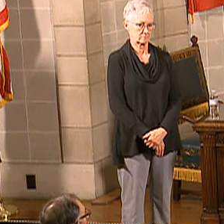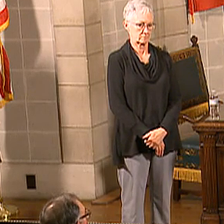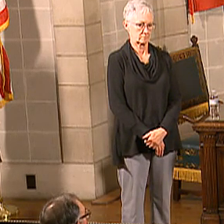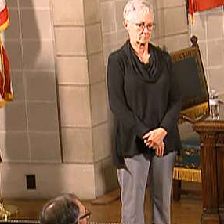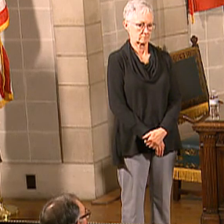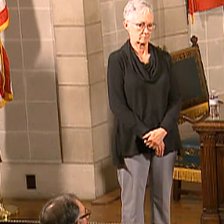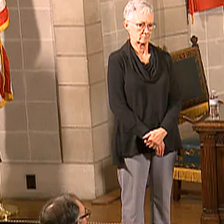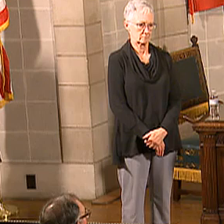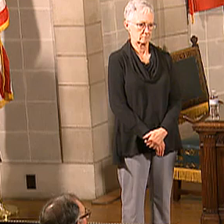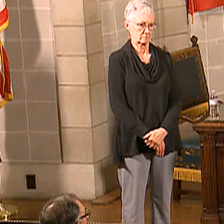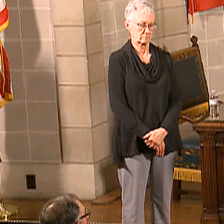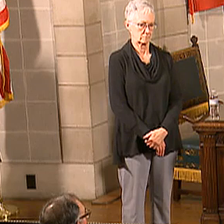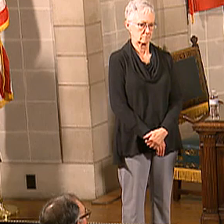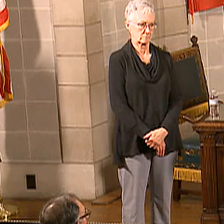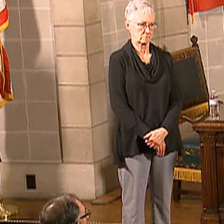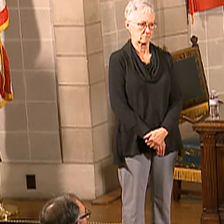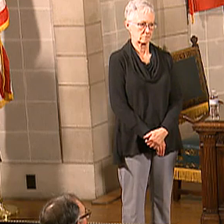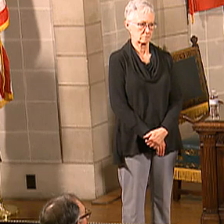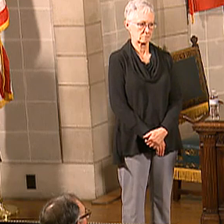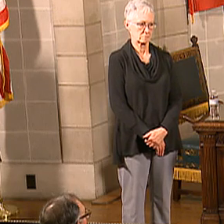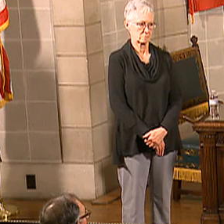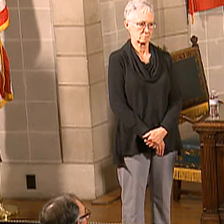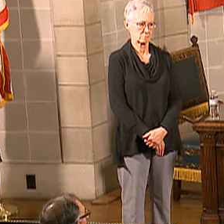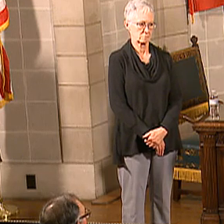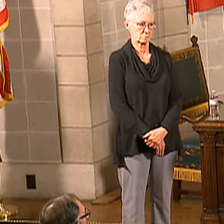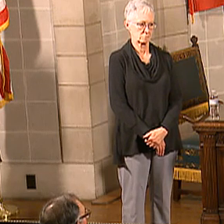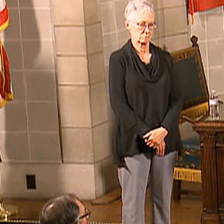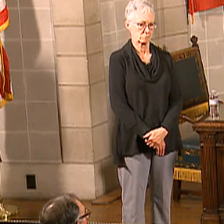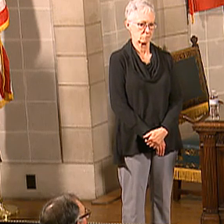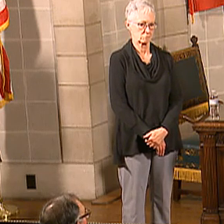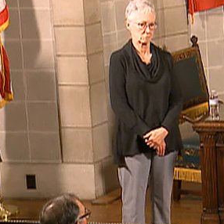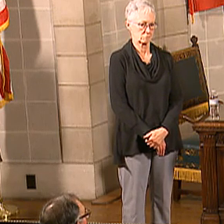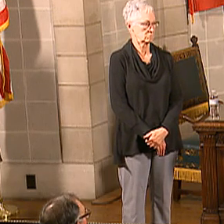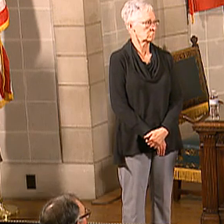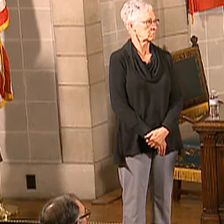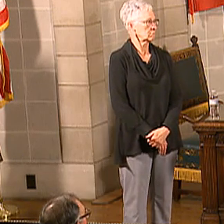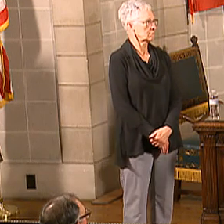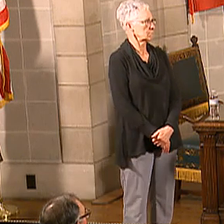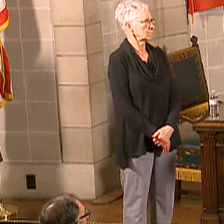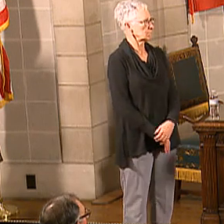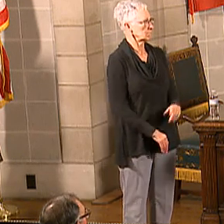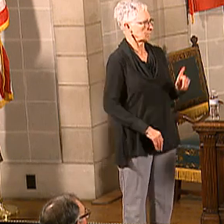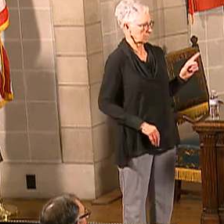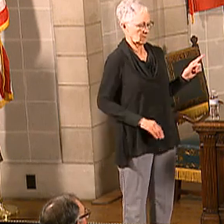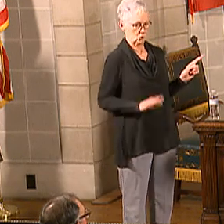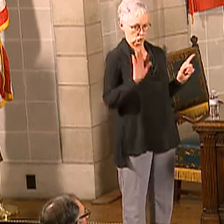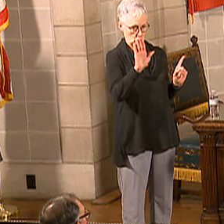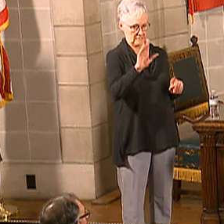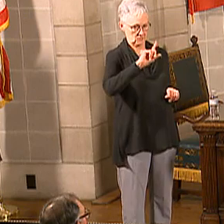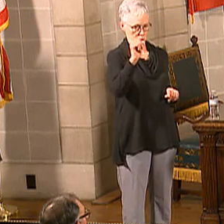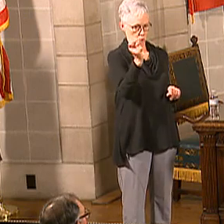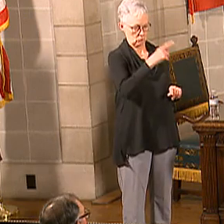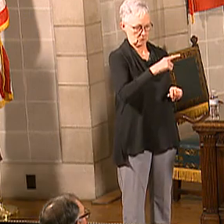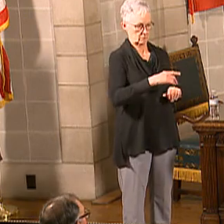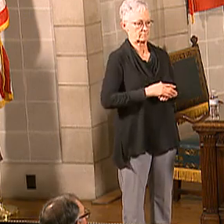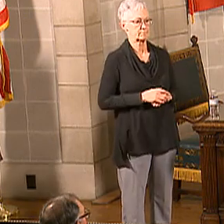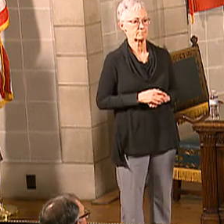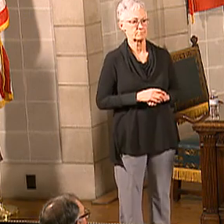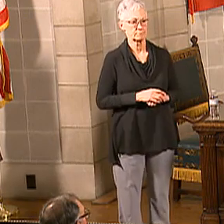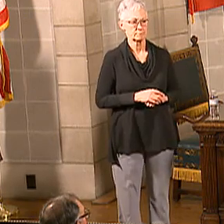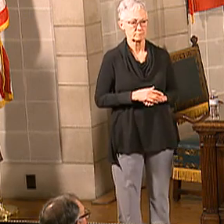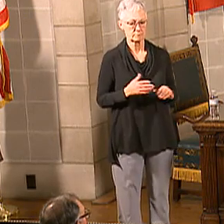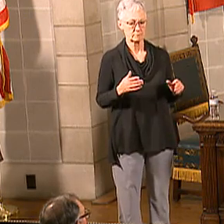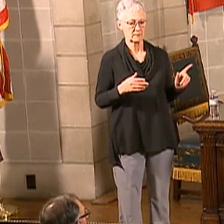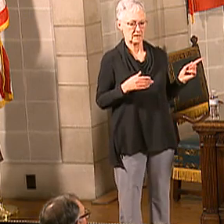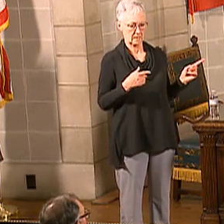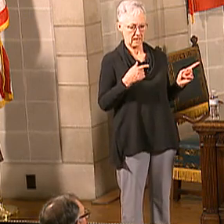point where you'd step in and tell Omaha or Douglas County or Lancaster County that no, they can't do that? Well, the question was with regard to, the state is not going to